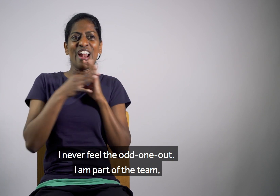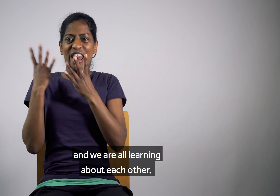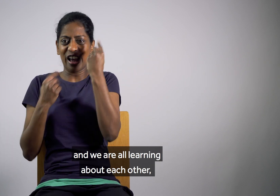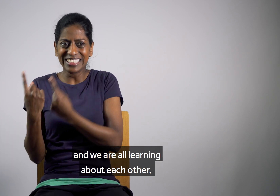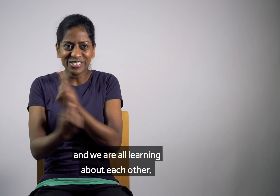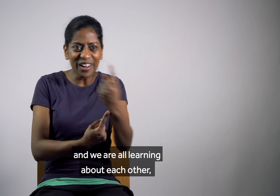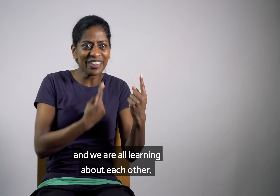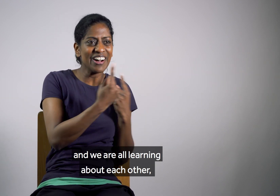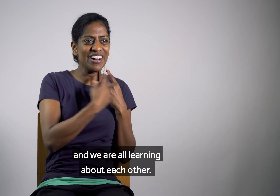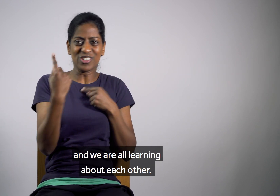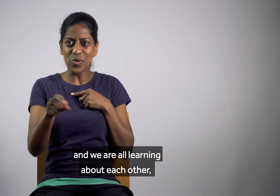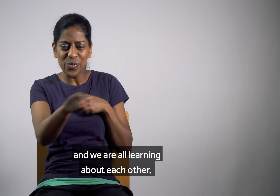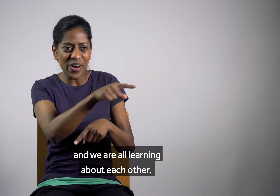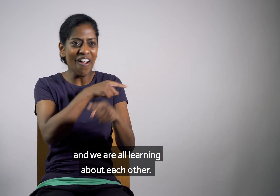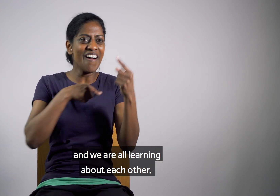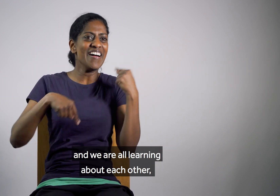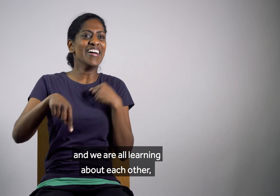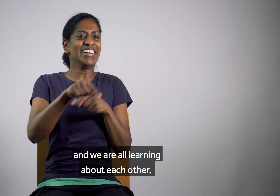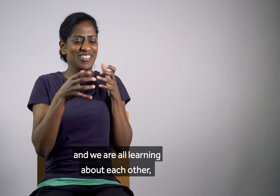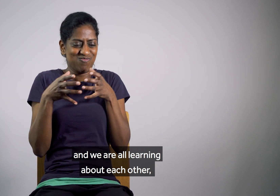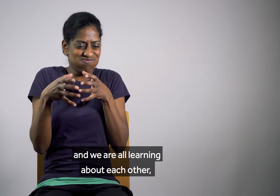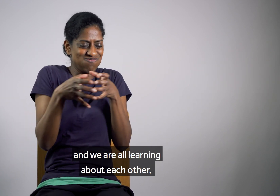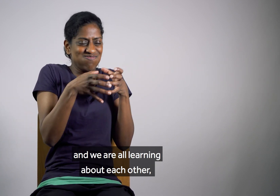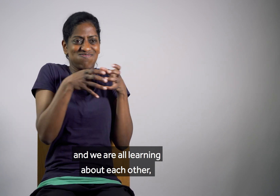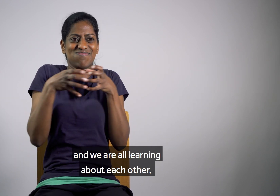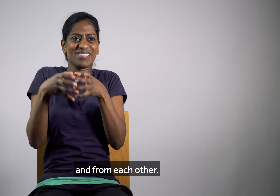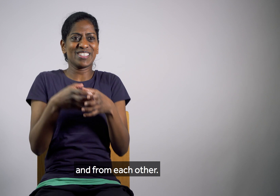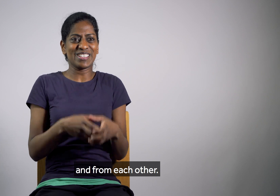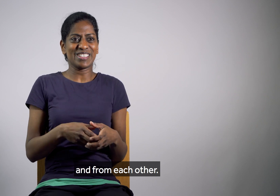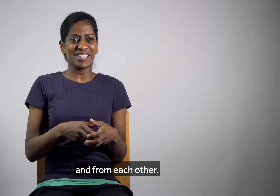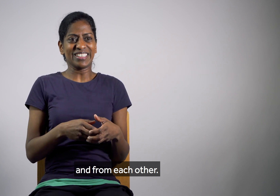And we are all learning about each other and from each other.